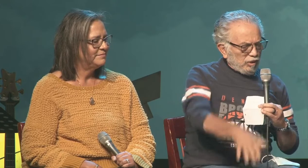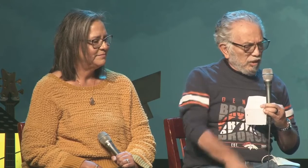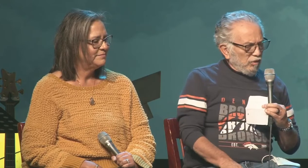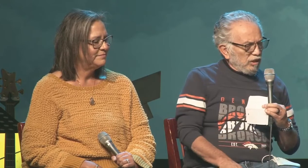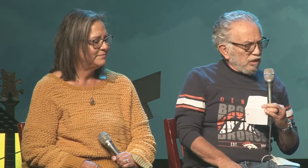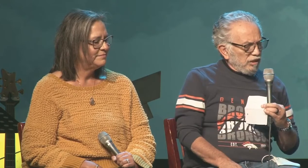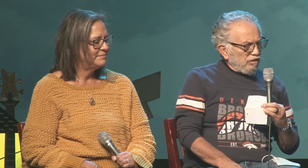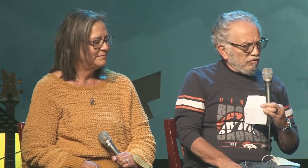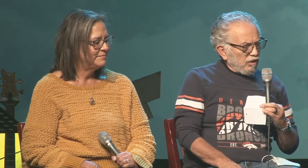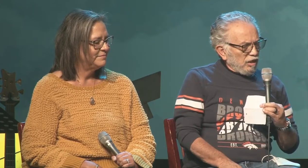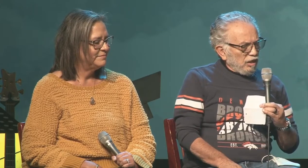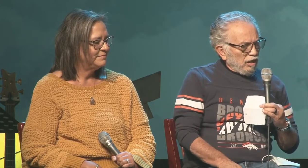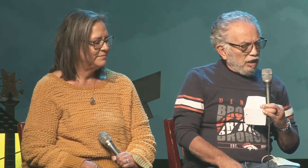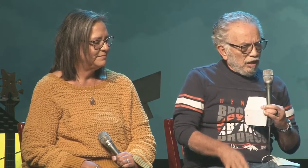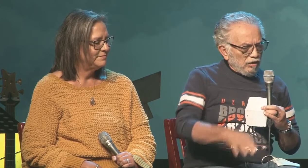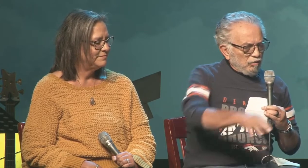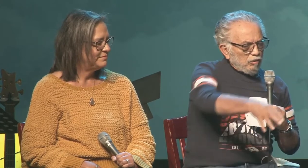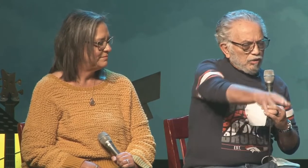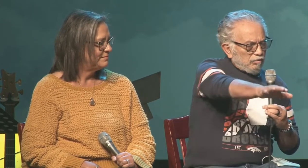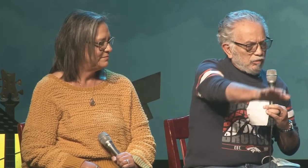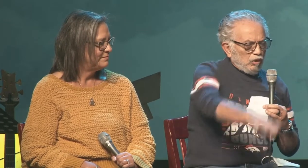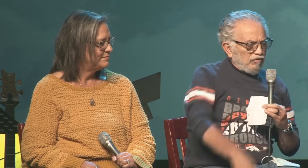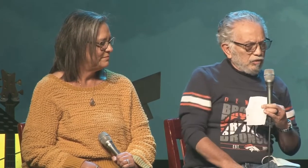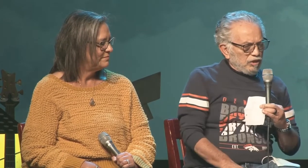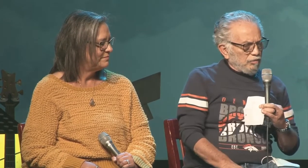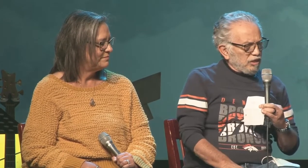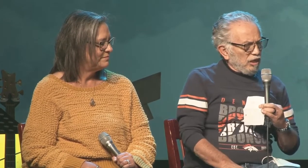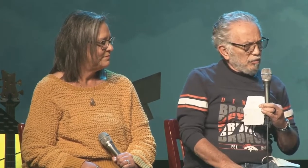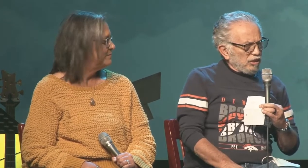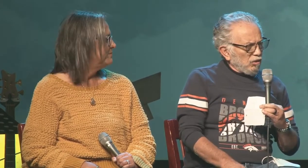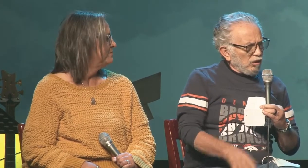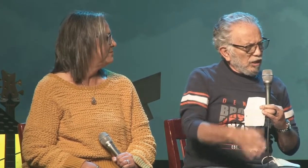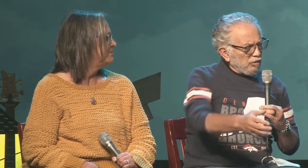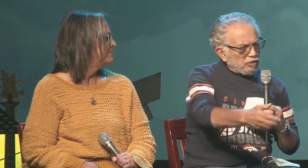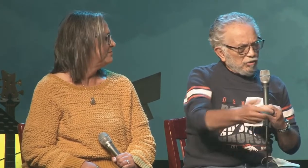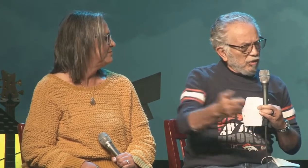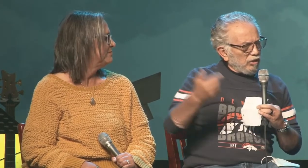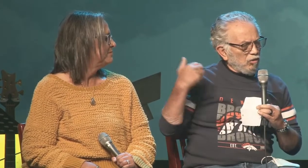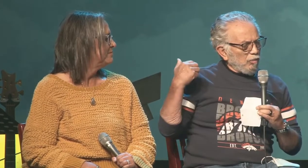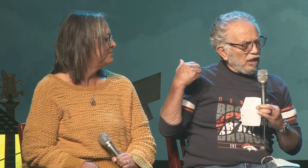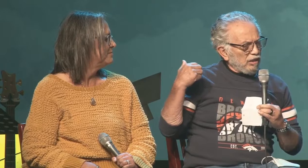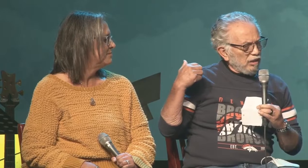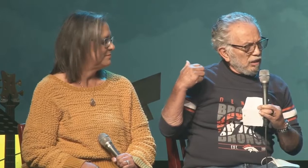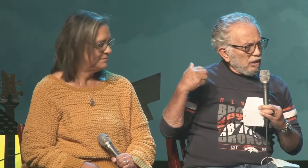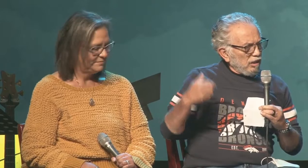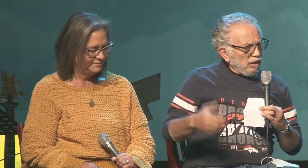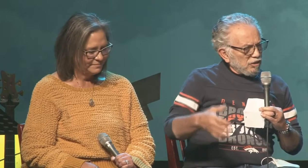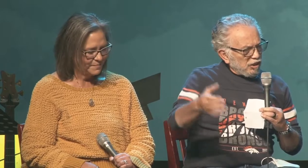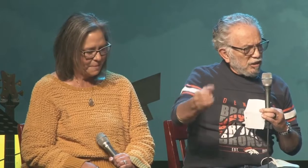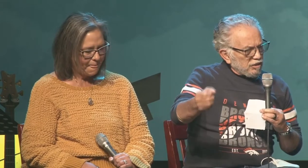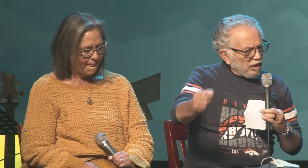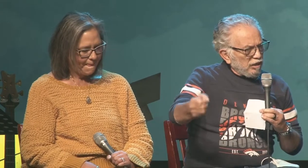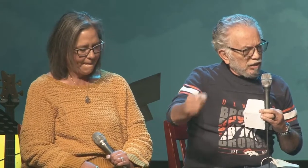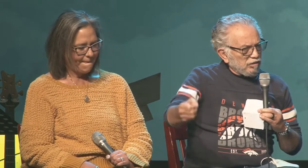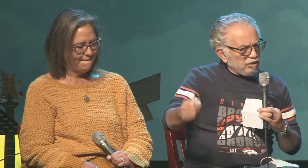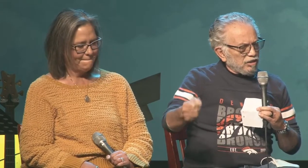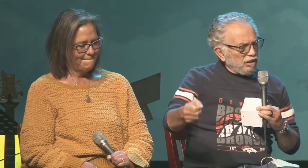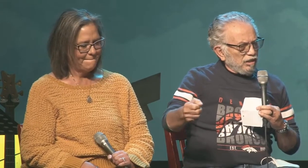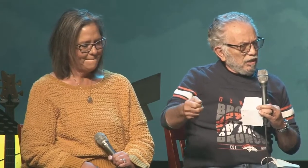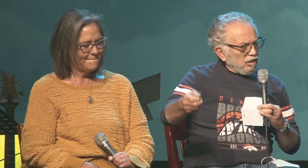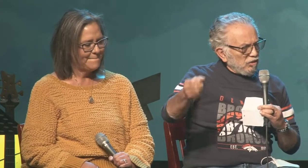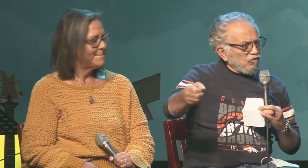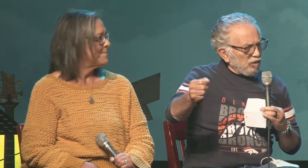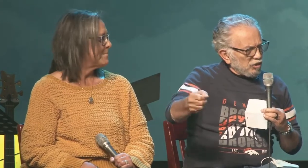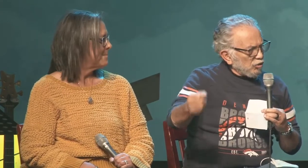and we were getting ready to leave, and we were quite a few steps down, but the Lord had me turn around and go back and shake his hand and just